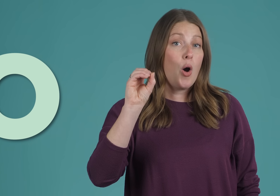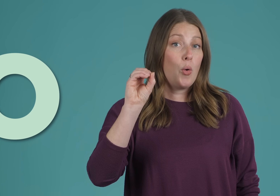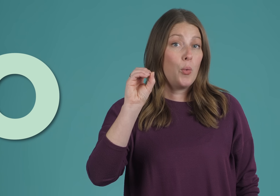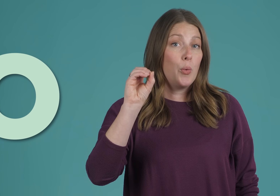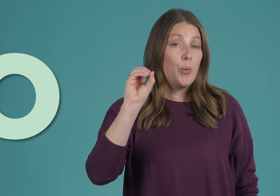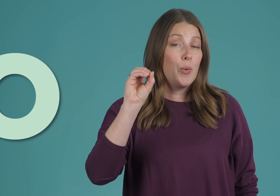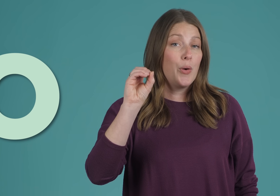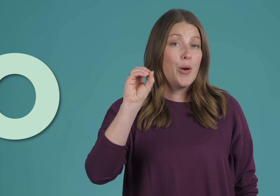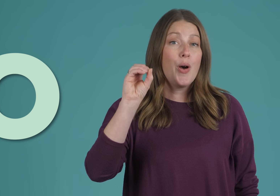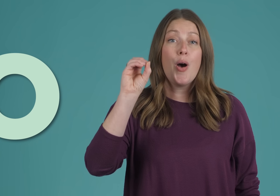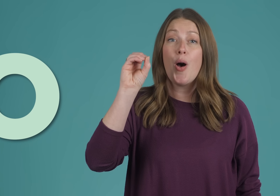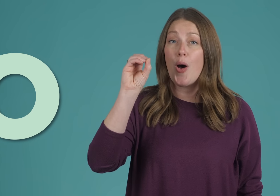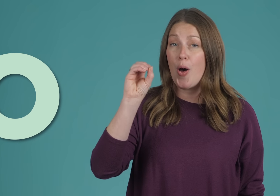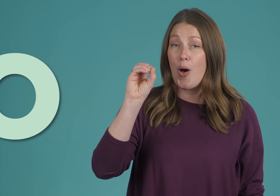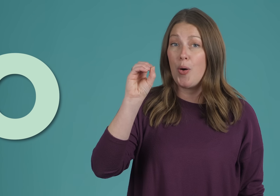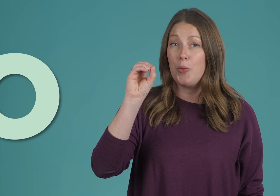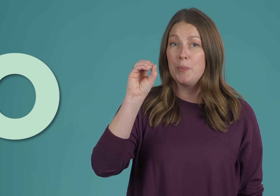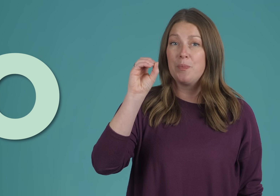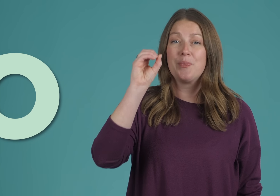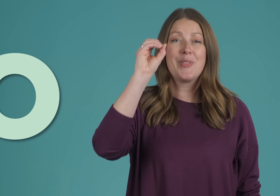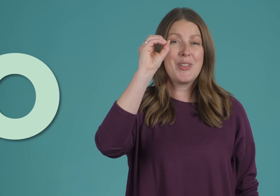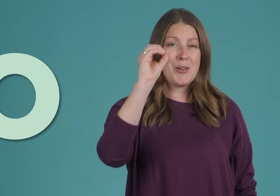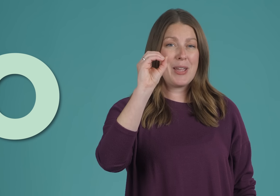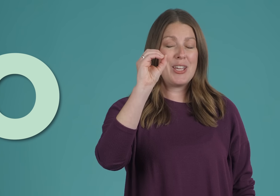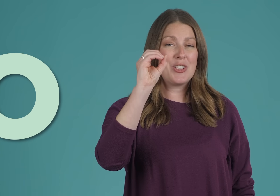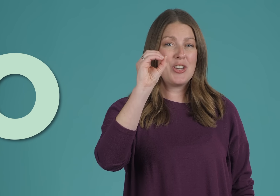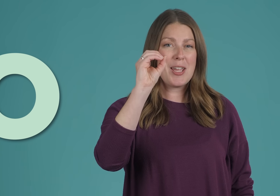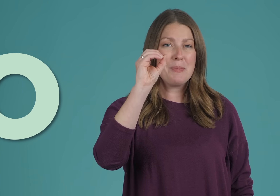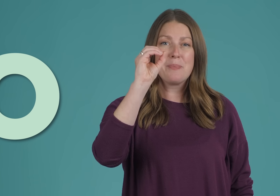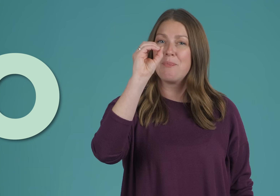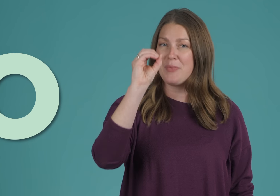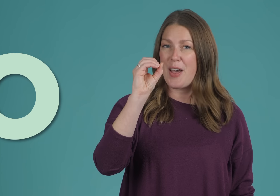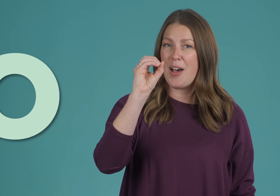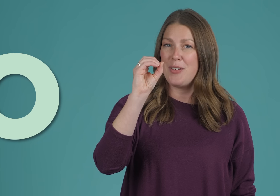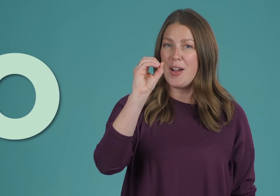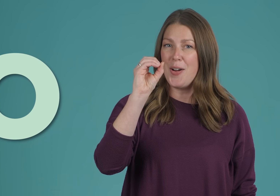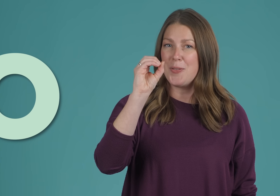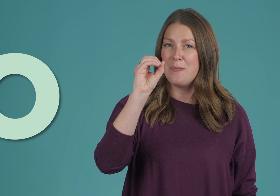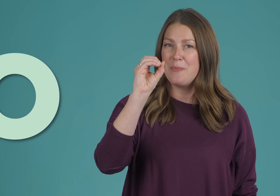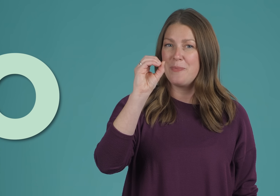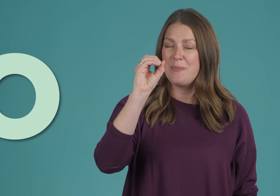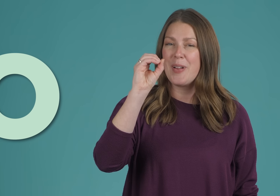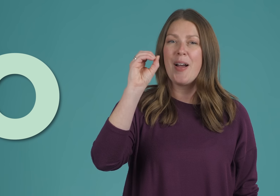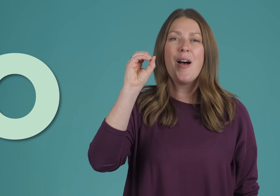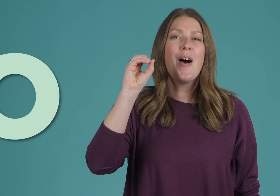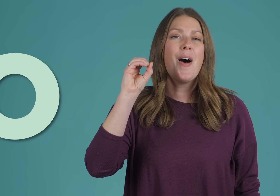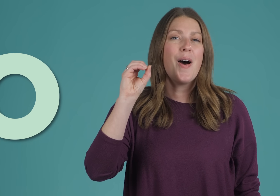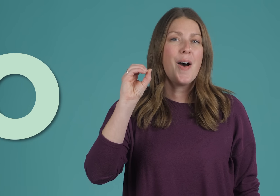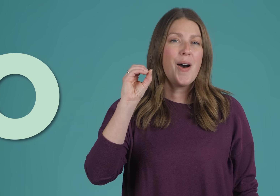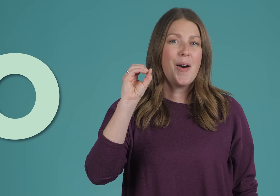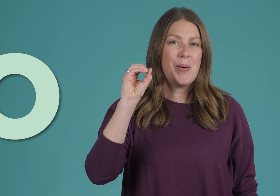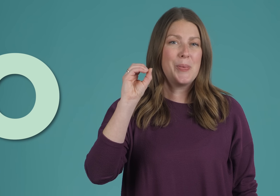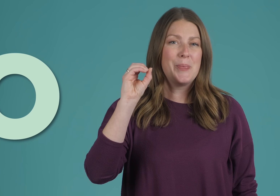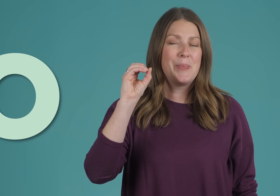O. O. You're making the shape of an O. O.